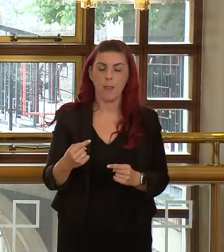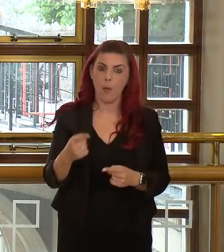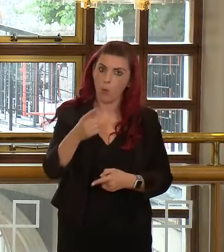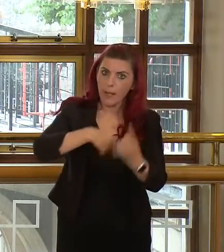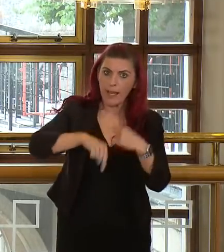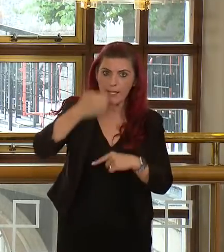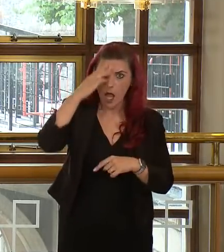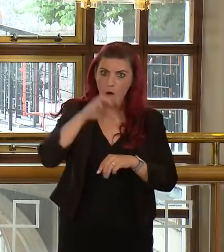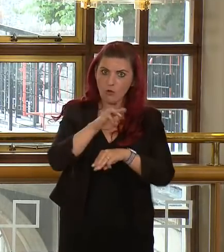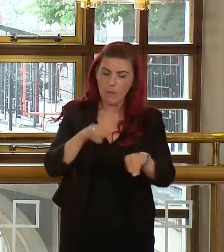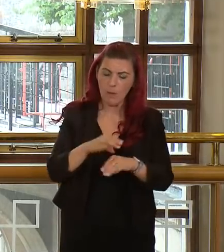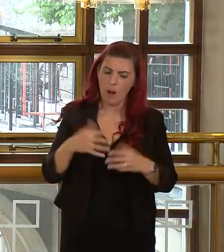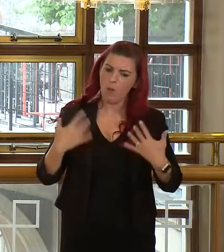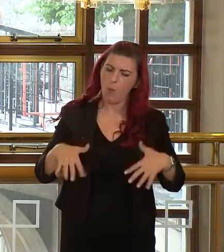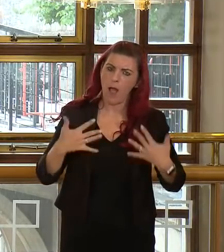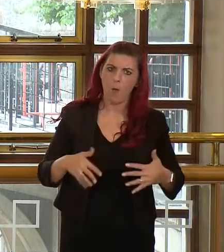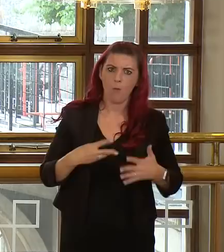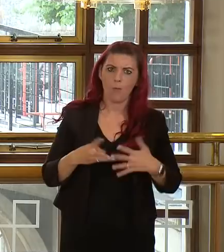people when we're at our best.